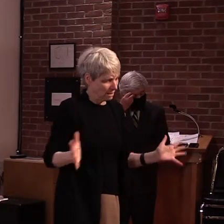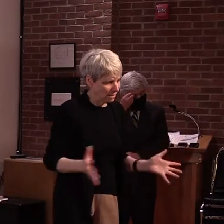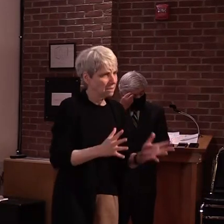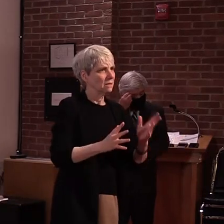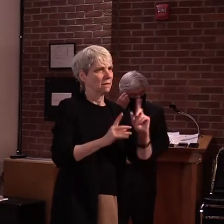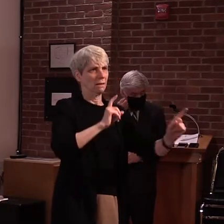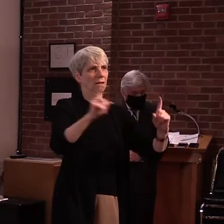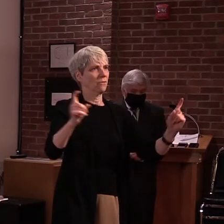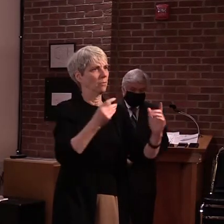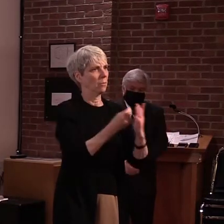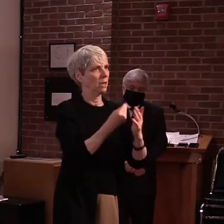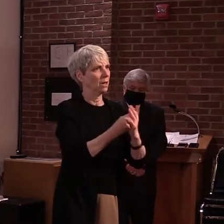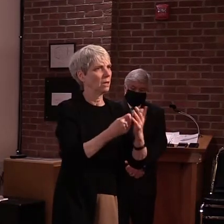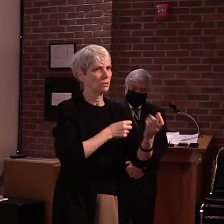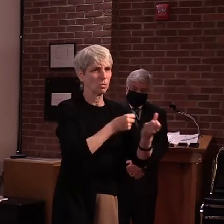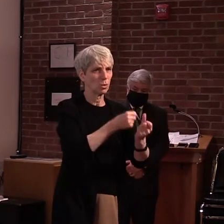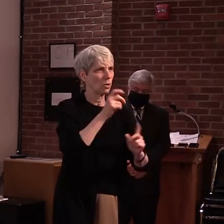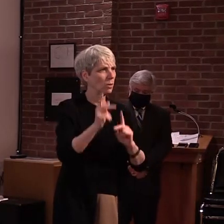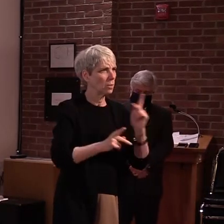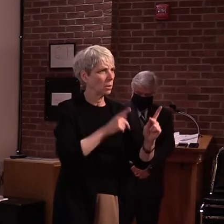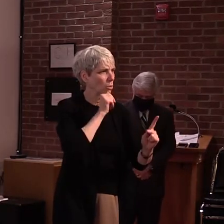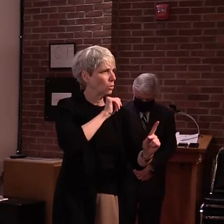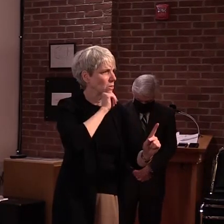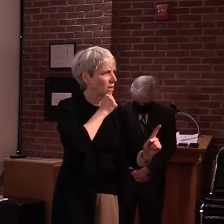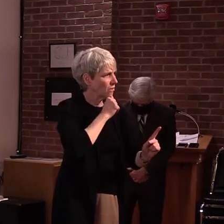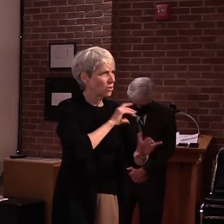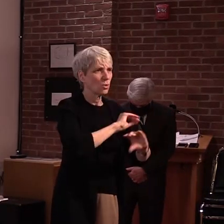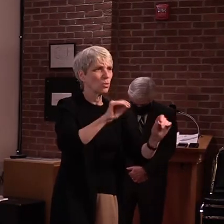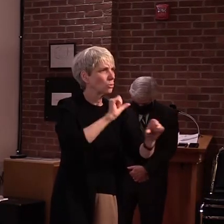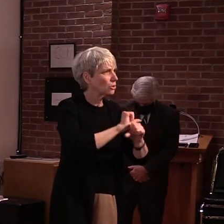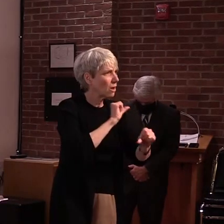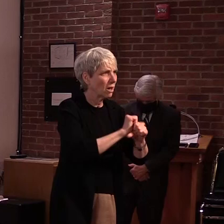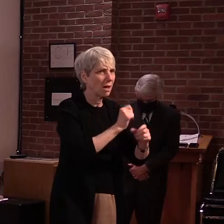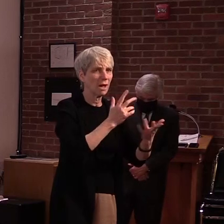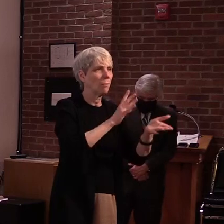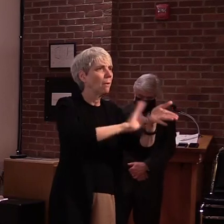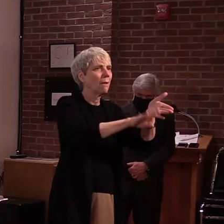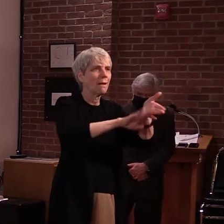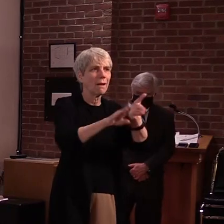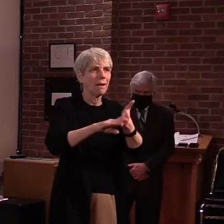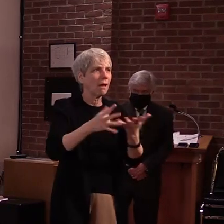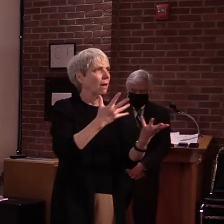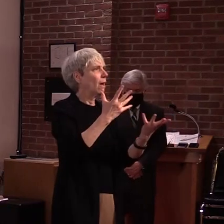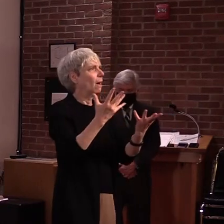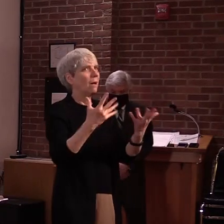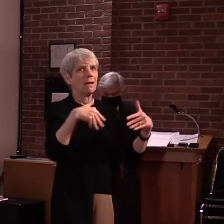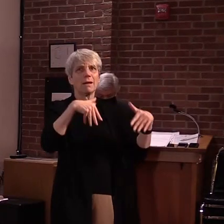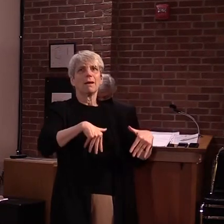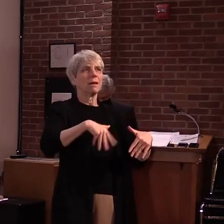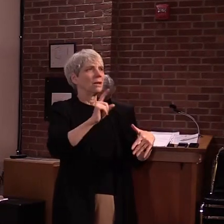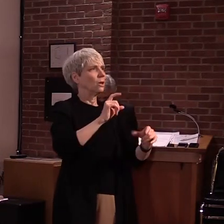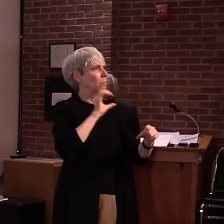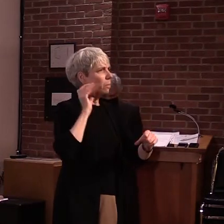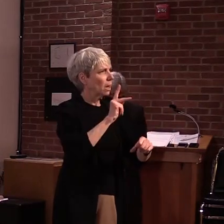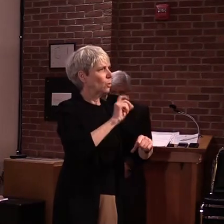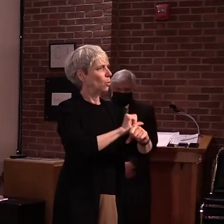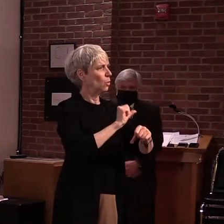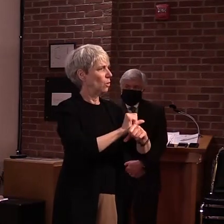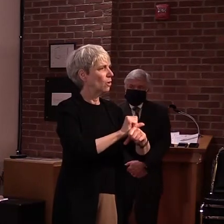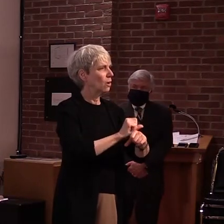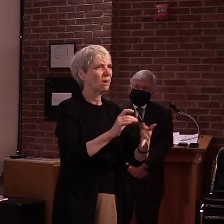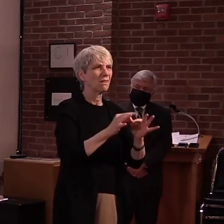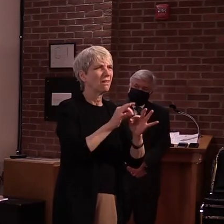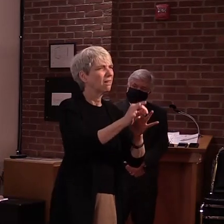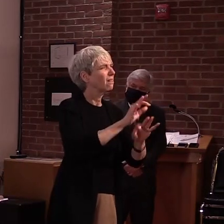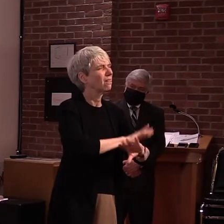for individuals, for those who are out of a job. They need a place of employment, and we need to provide that for them, and we have the means